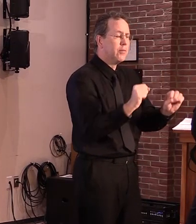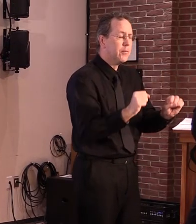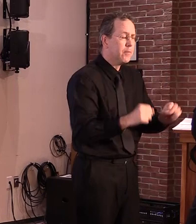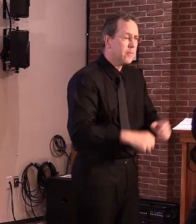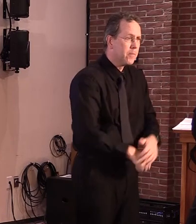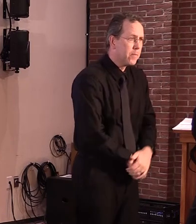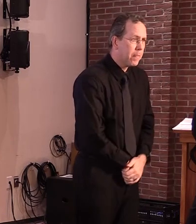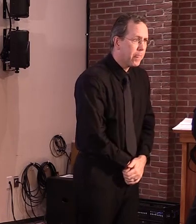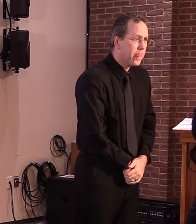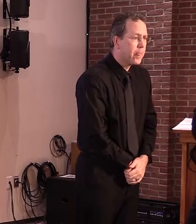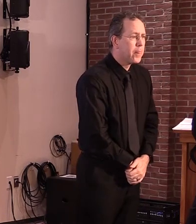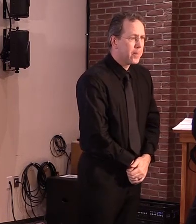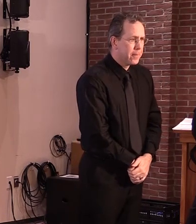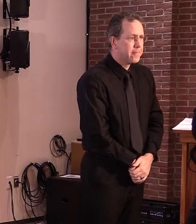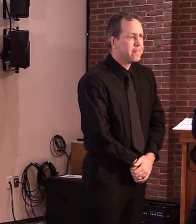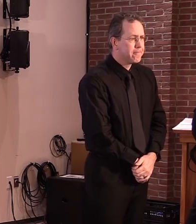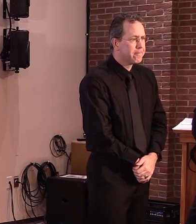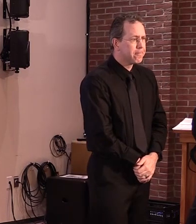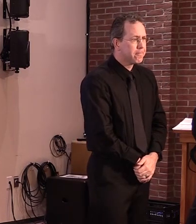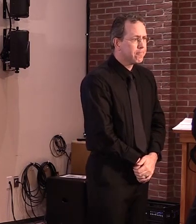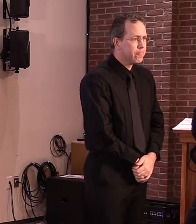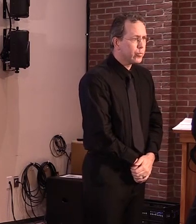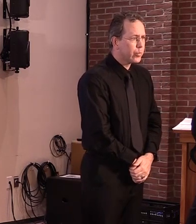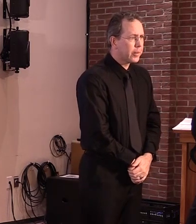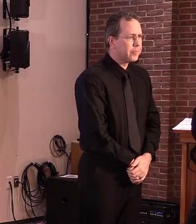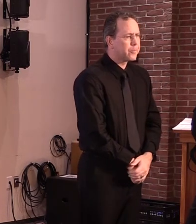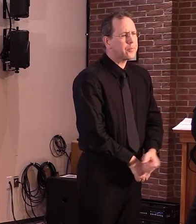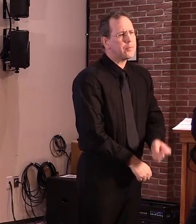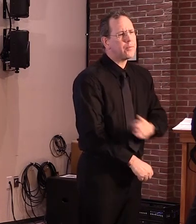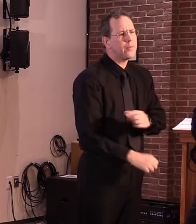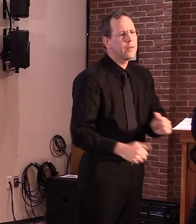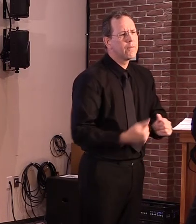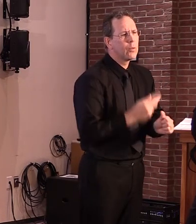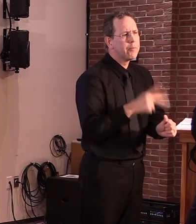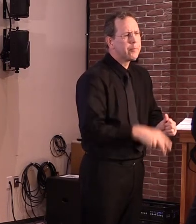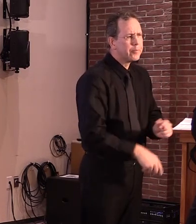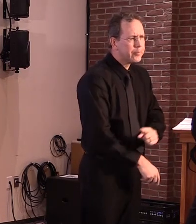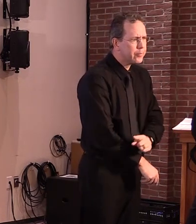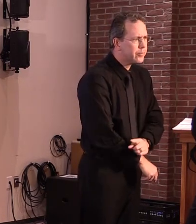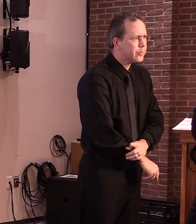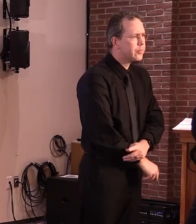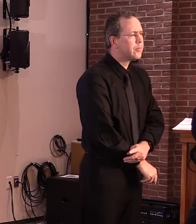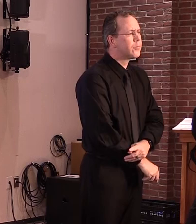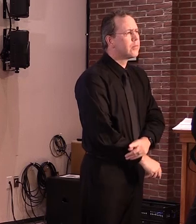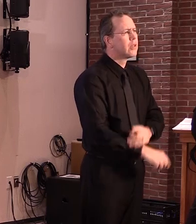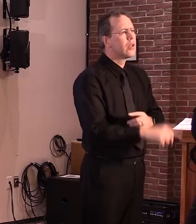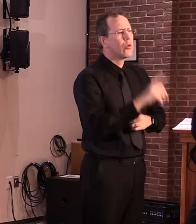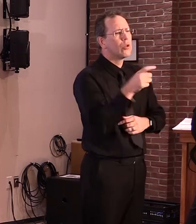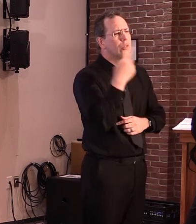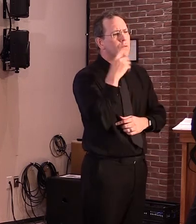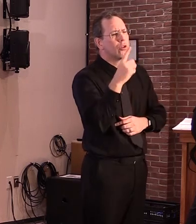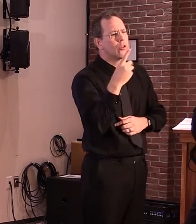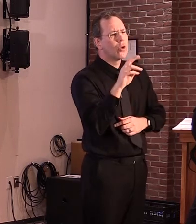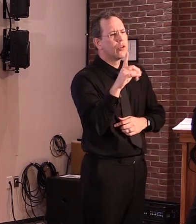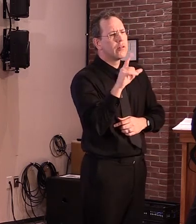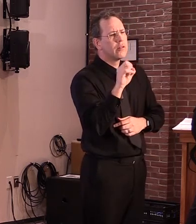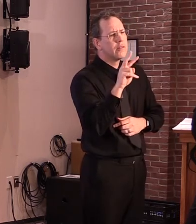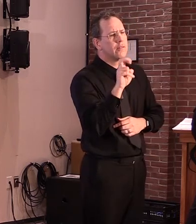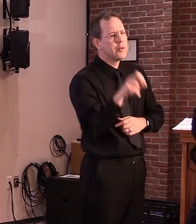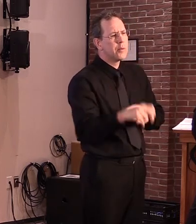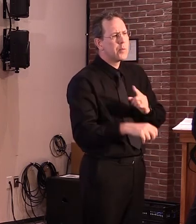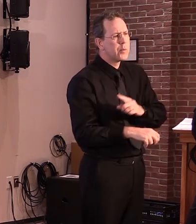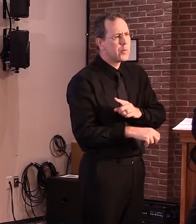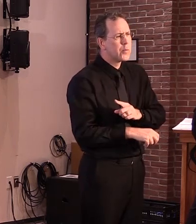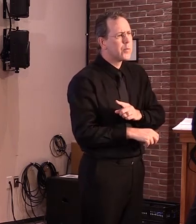And then a quick follow-up, and this may be for Dr. Levine. I know in Franklin County, because it's been